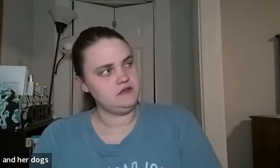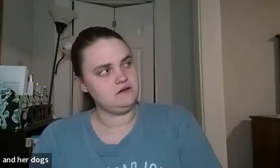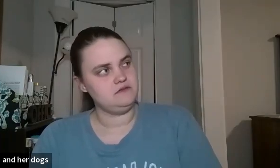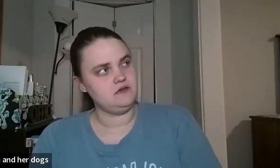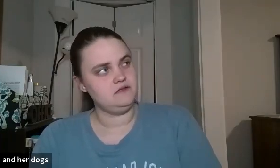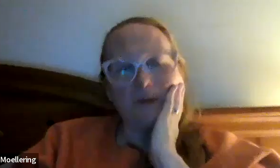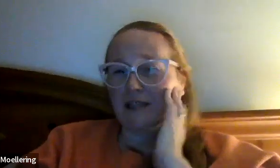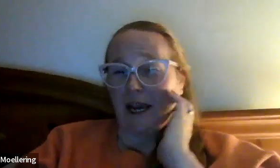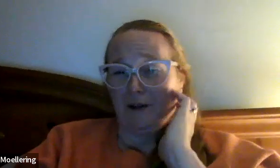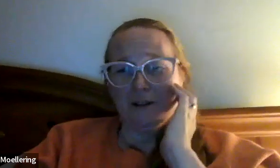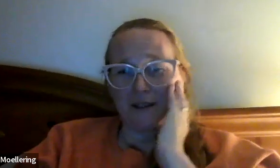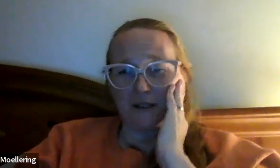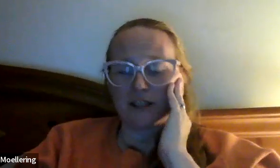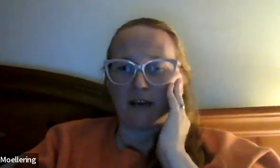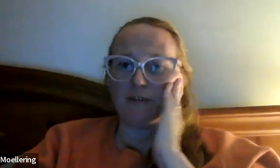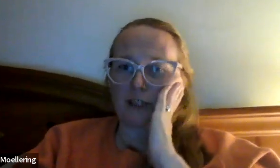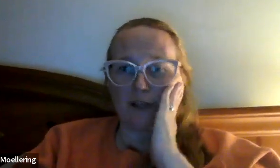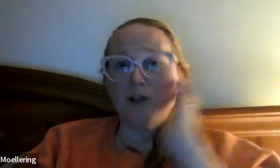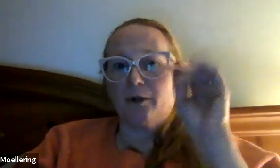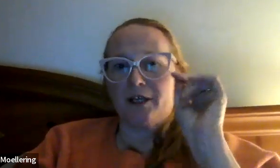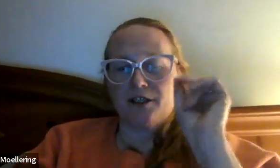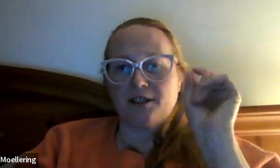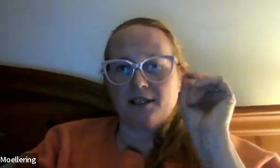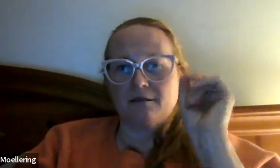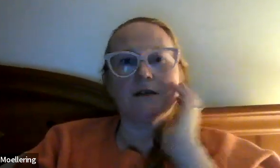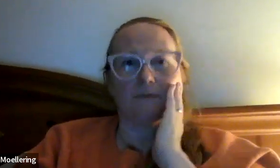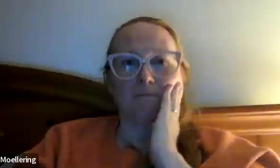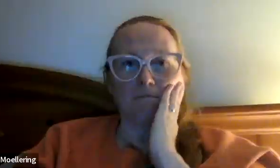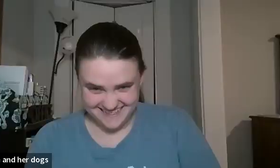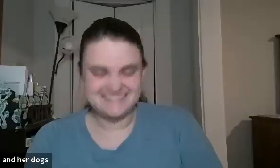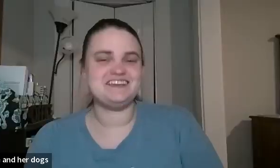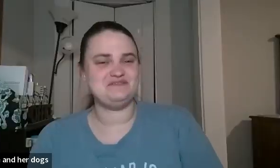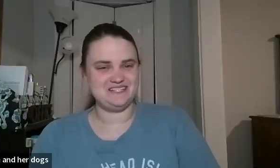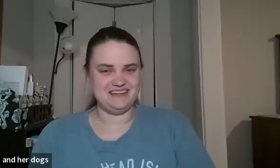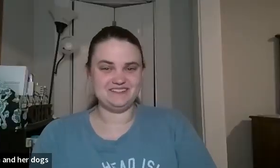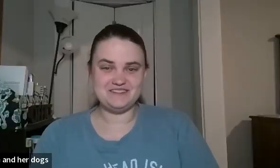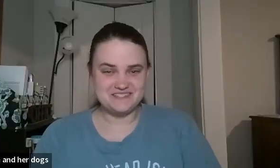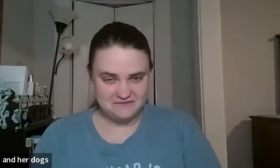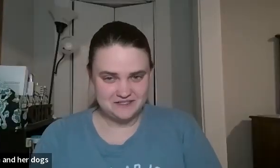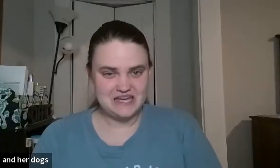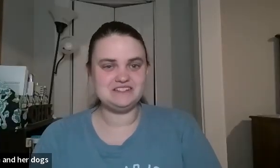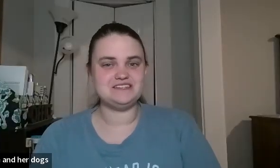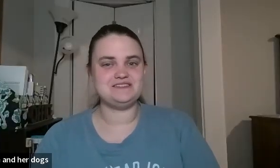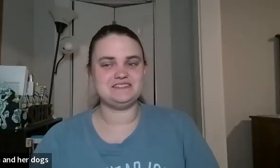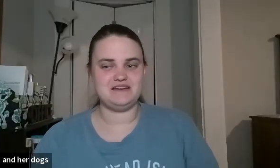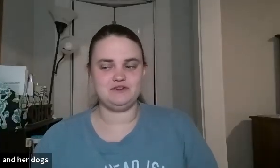think of the And what about title? Is there a sign for title, or would I just okay? There is a sign for title. So the sign for title is also the sign for